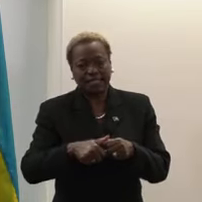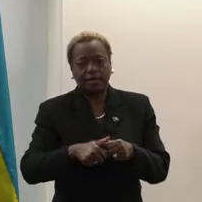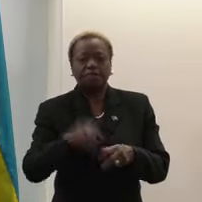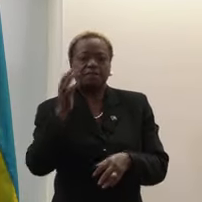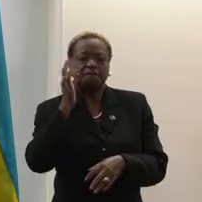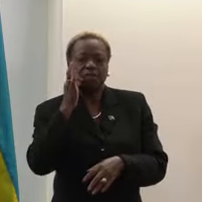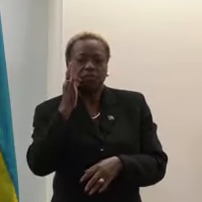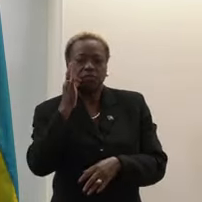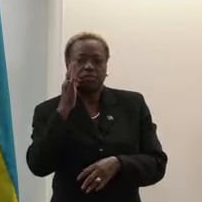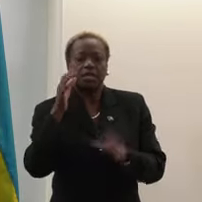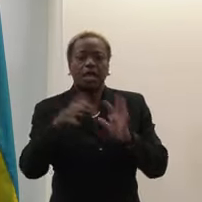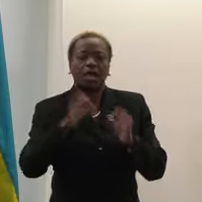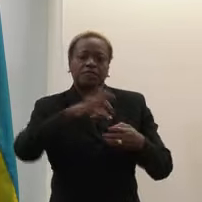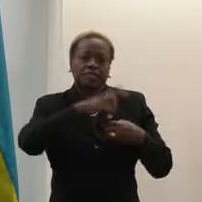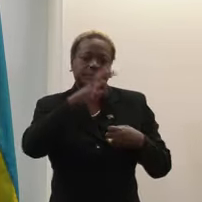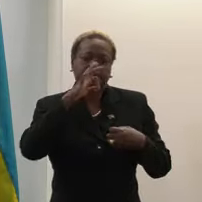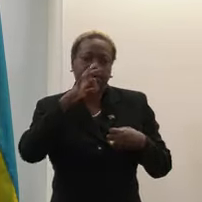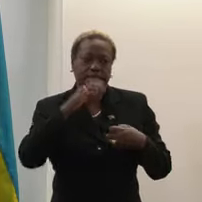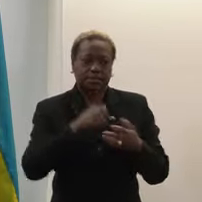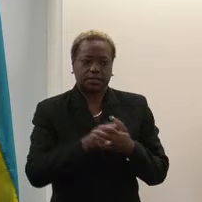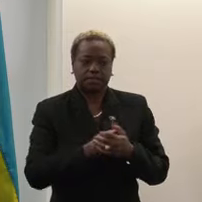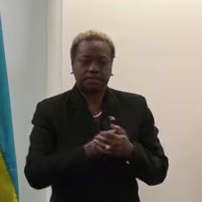fruits of the Spirit.